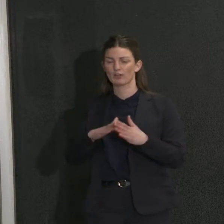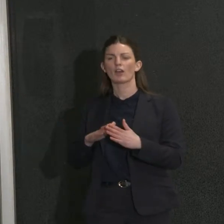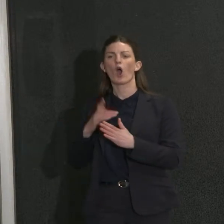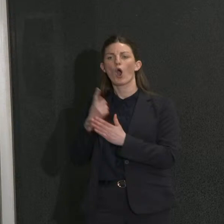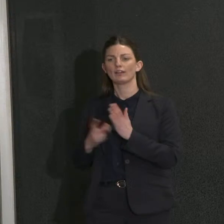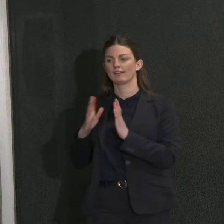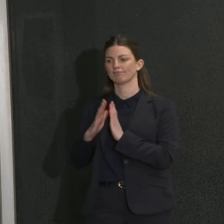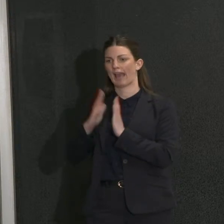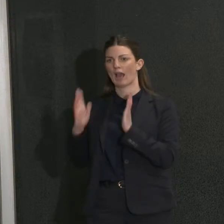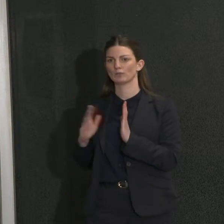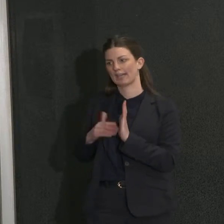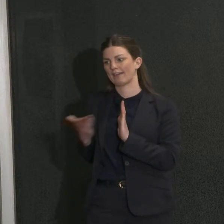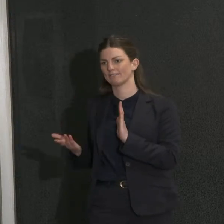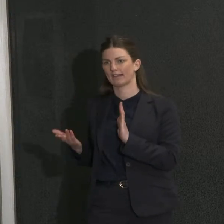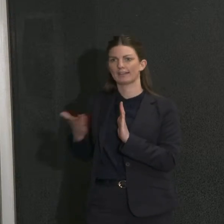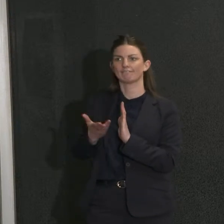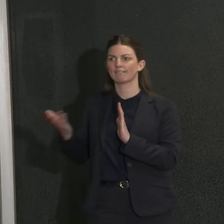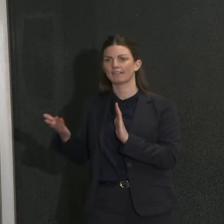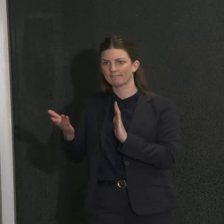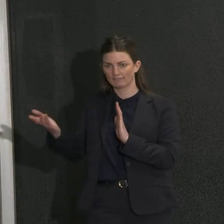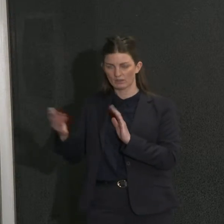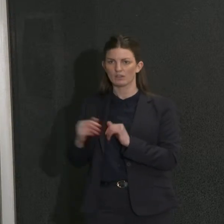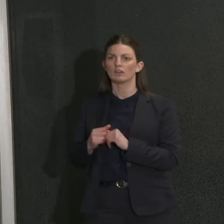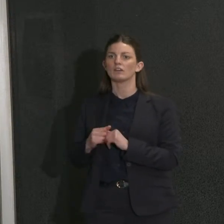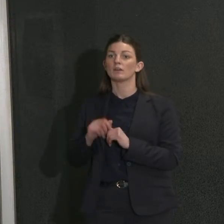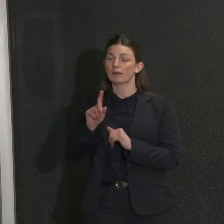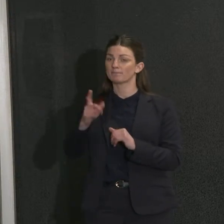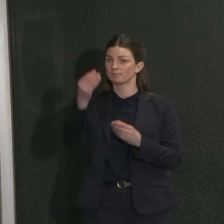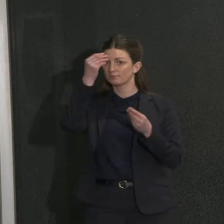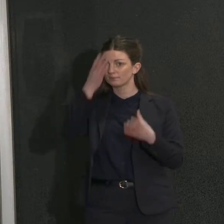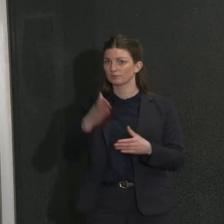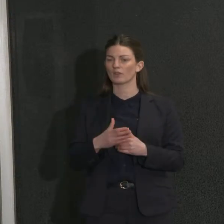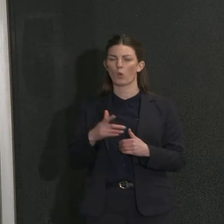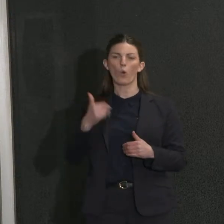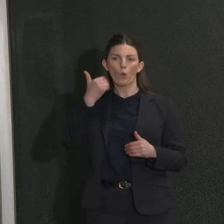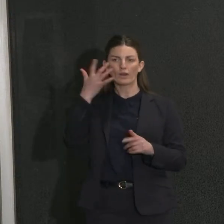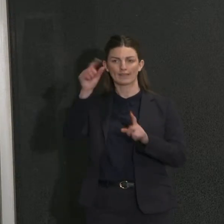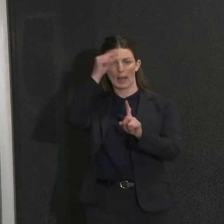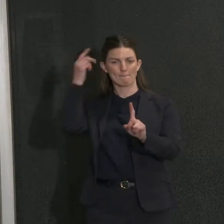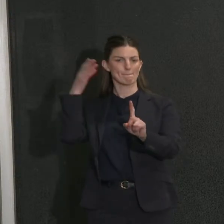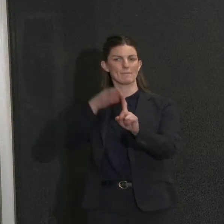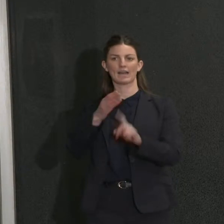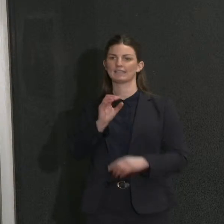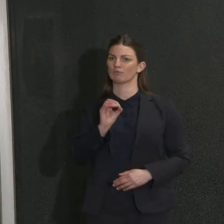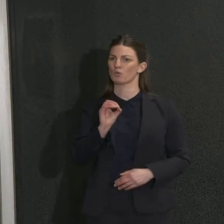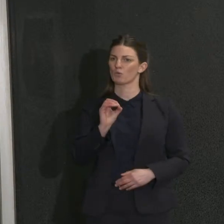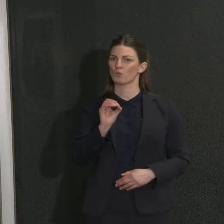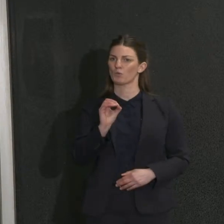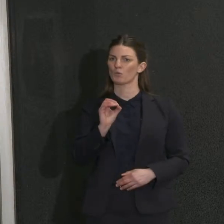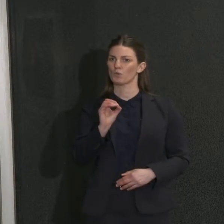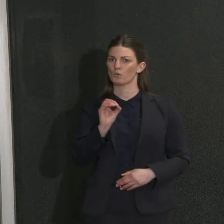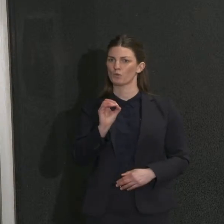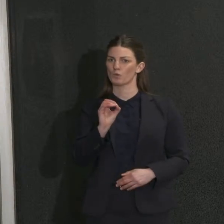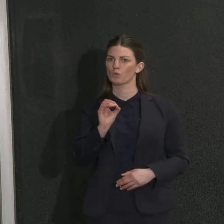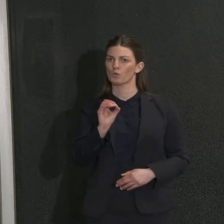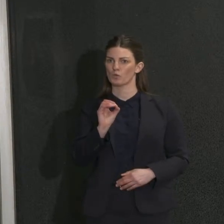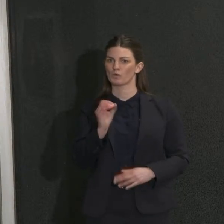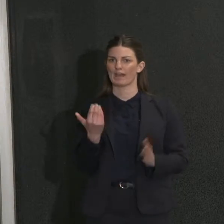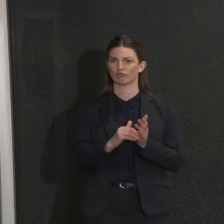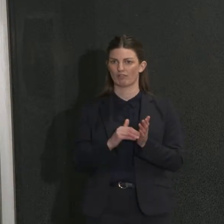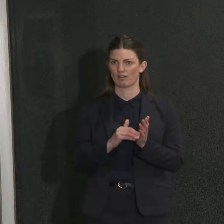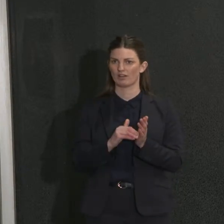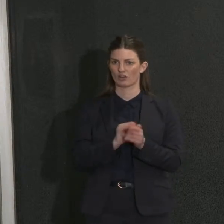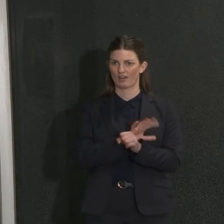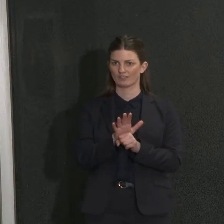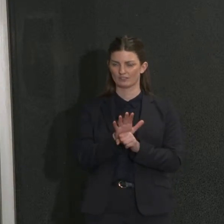just make the point for those listening at home, those watching at home, 0 is always the aim, but it's not 0 cases, it's 0 cases